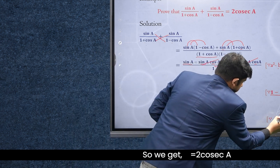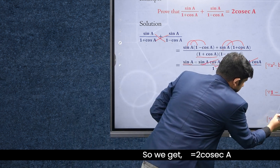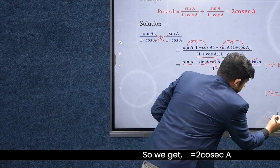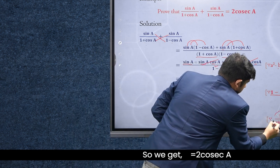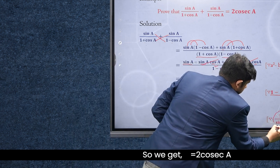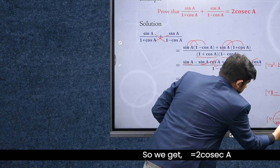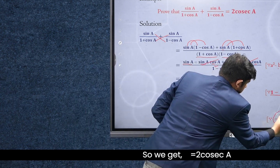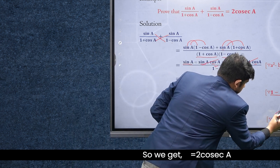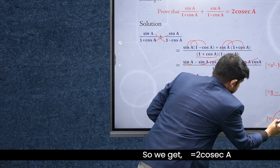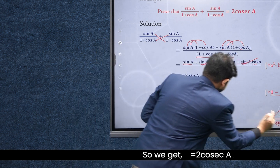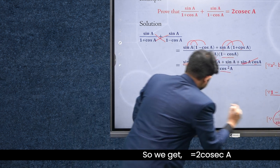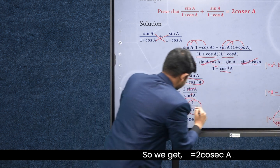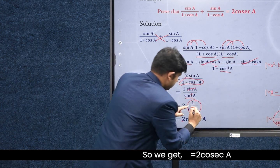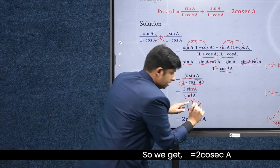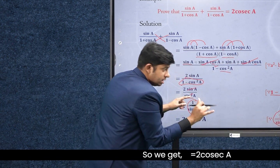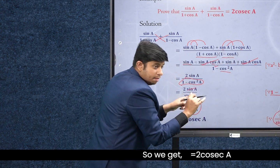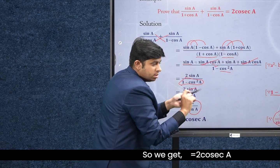So, we get 2 cosecant A.